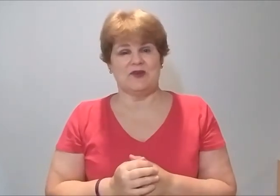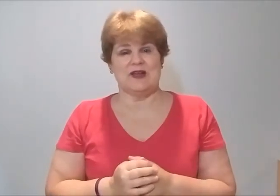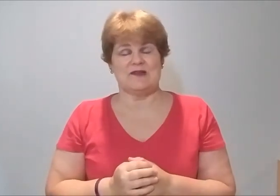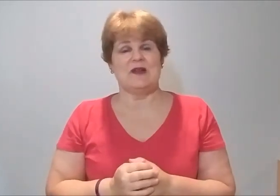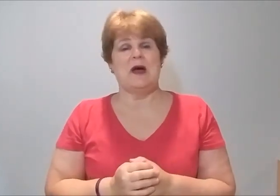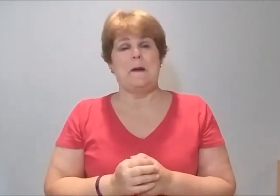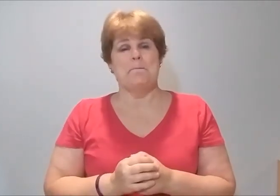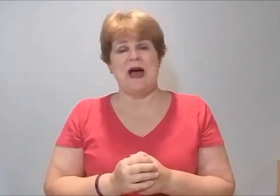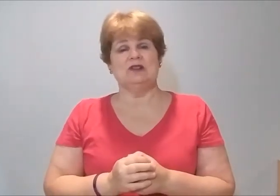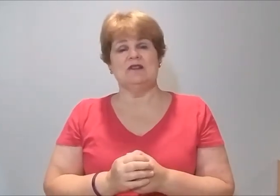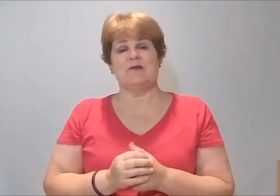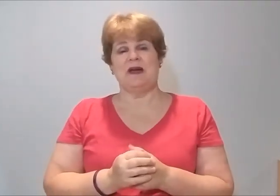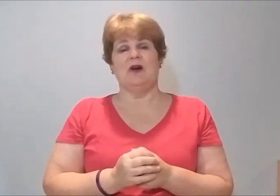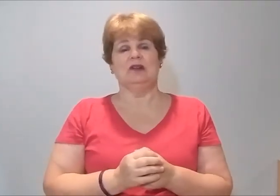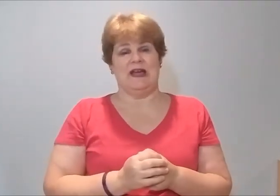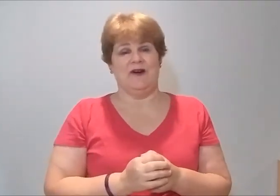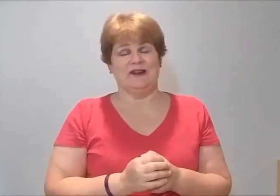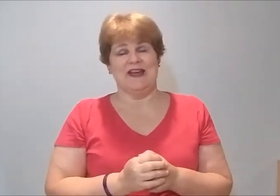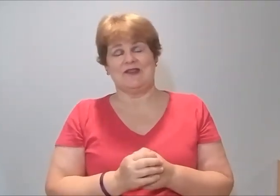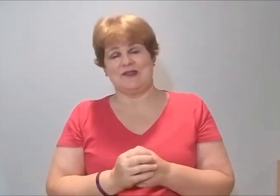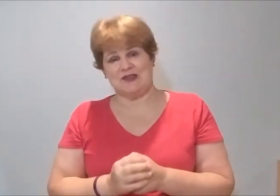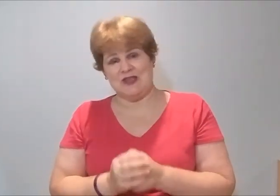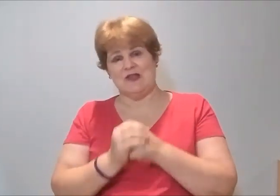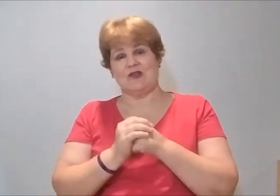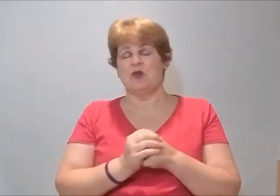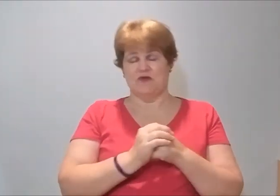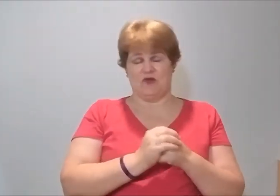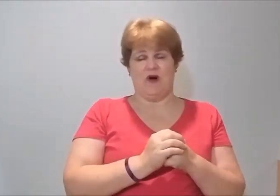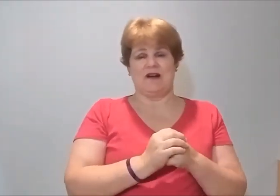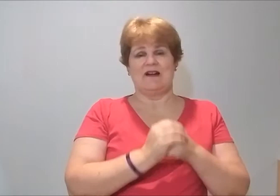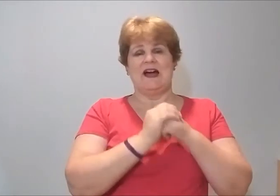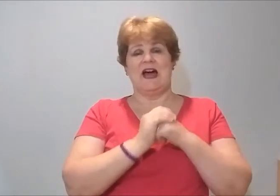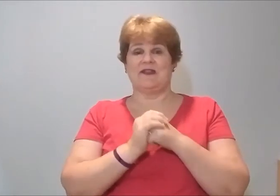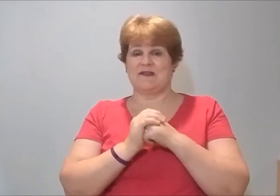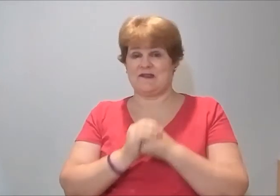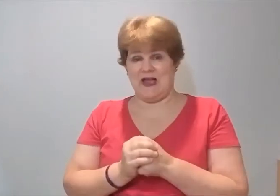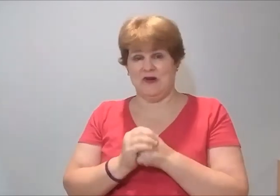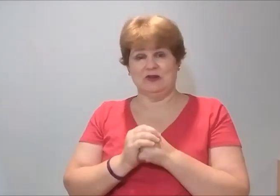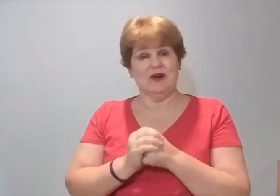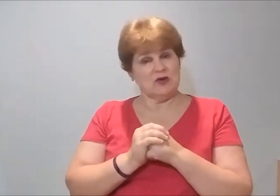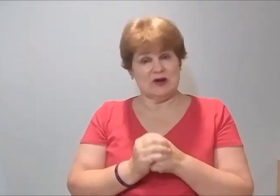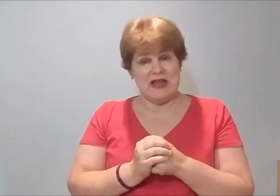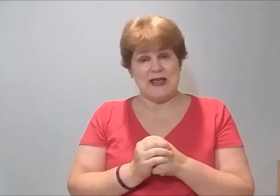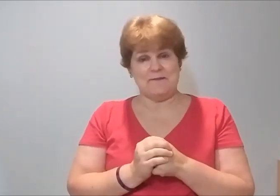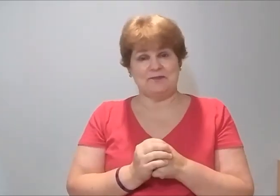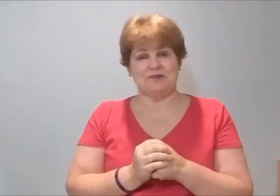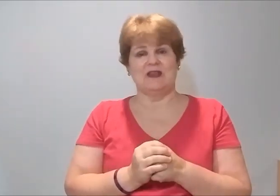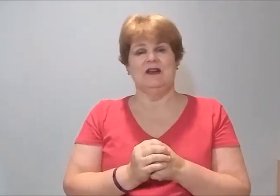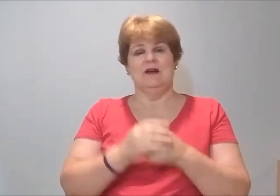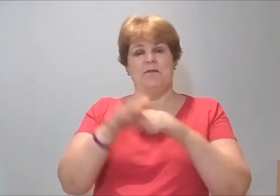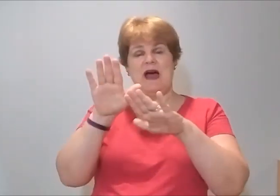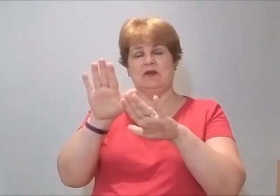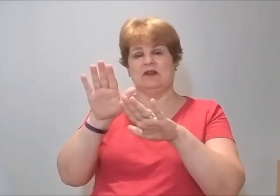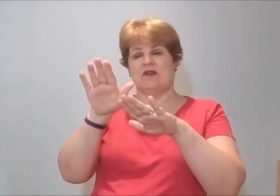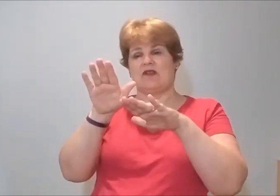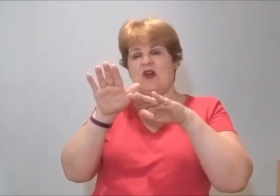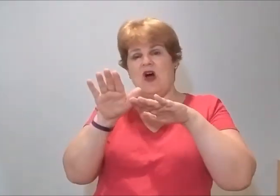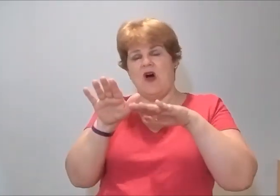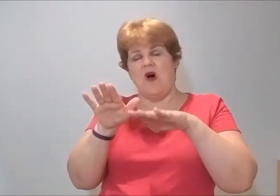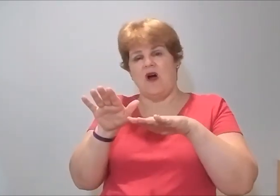phrase. Mountains bow down and the seas will roar at the sound of your name. Mountains are, if